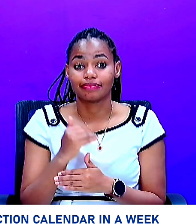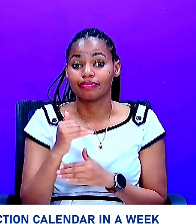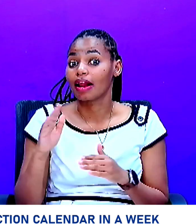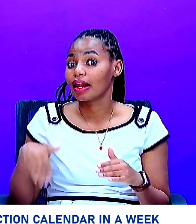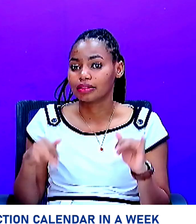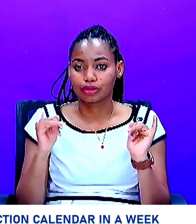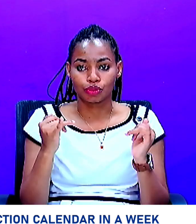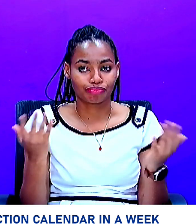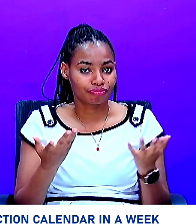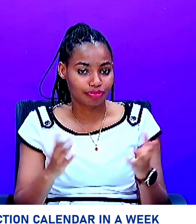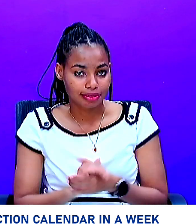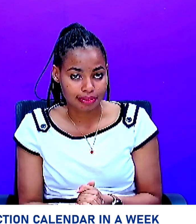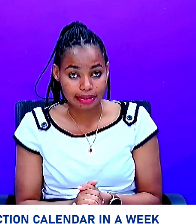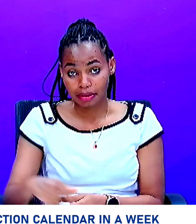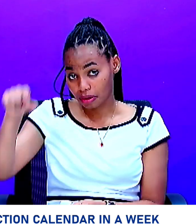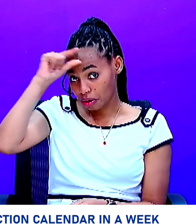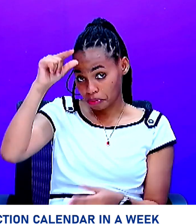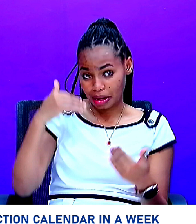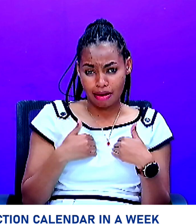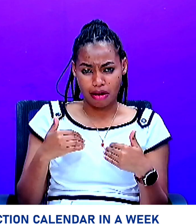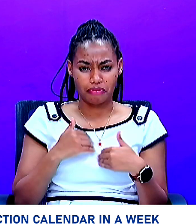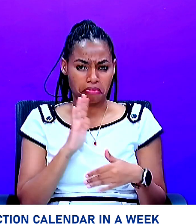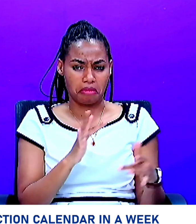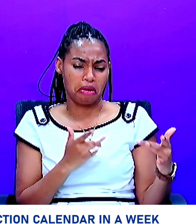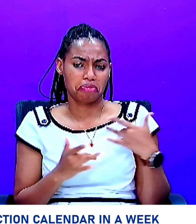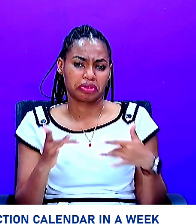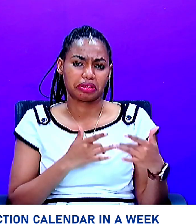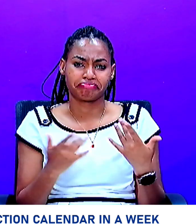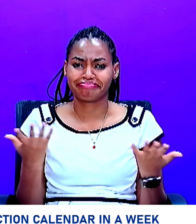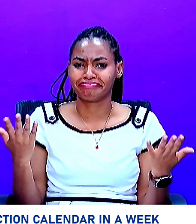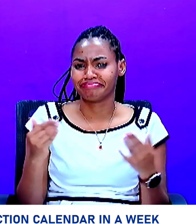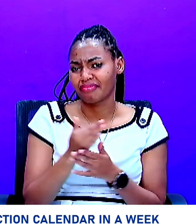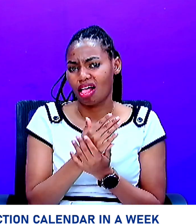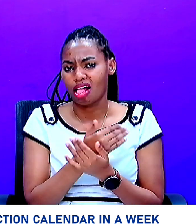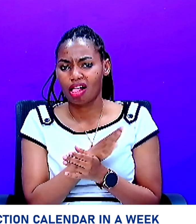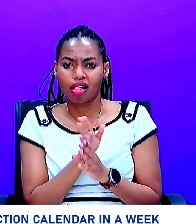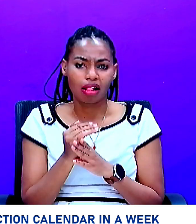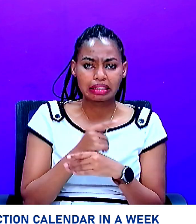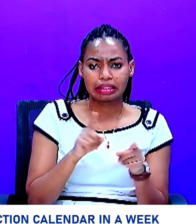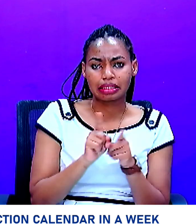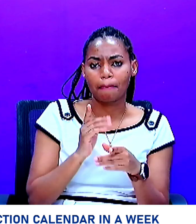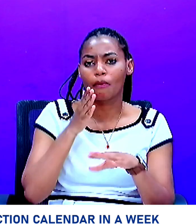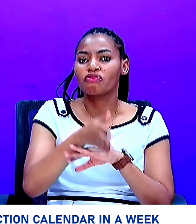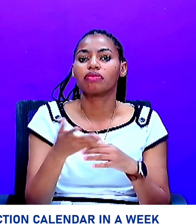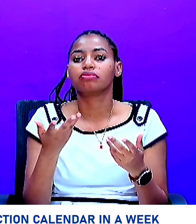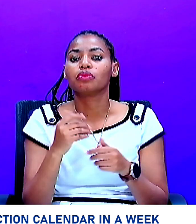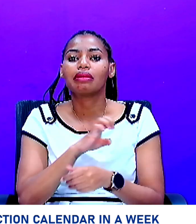malfunction from the previous election. And away from that news update, the government has expressed